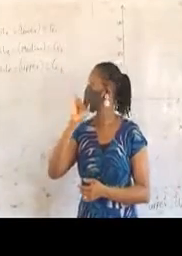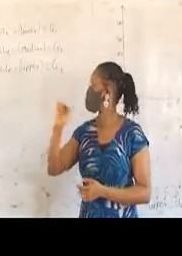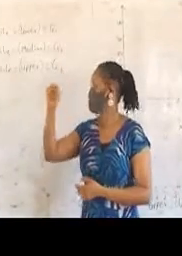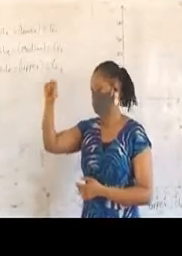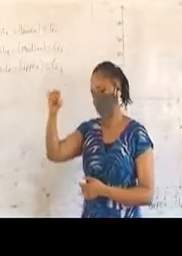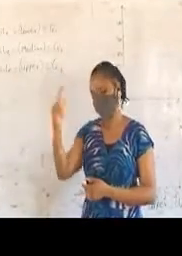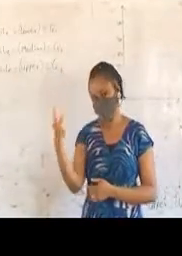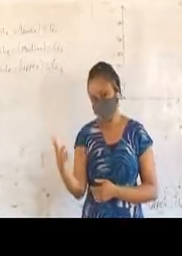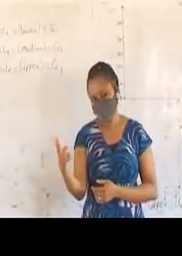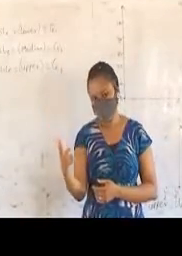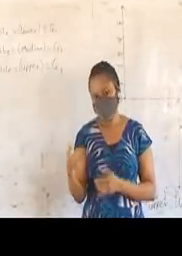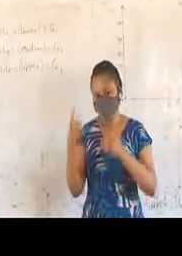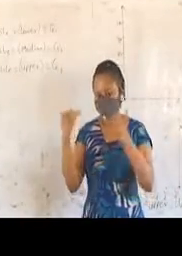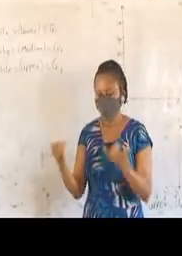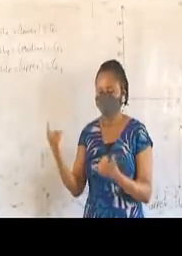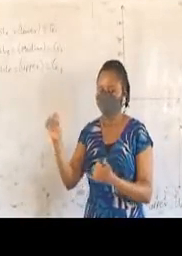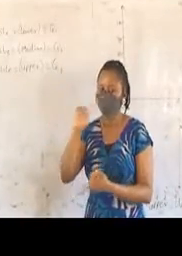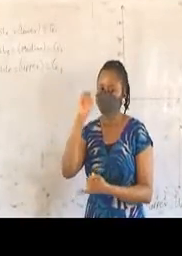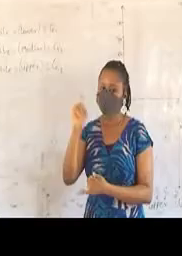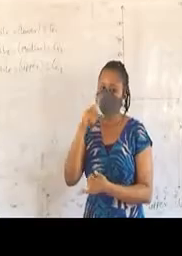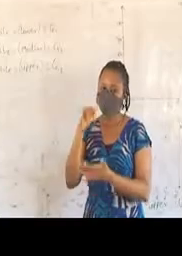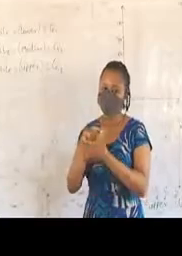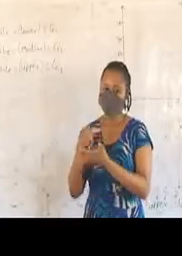find the interquartile range.